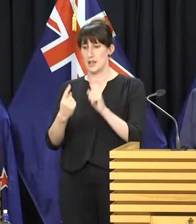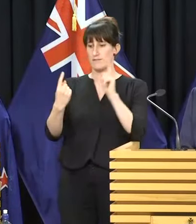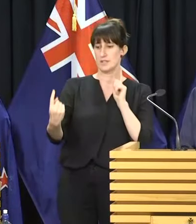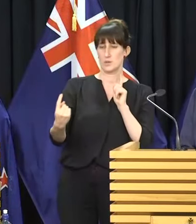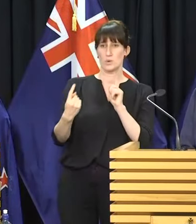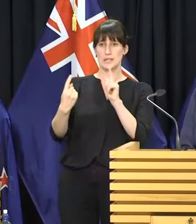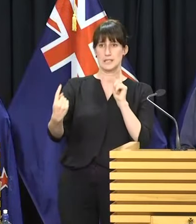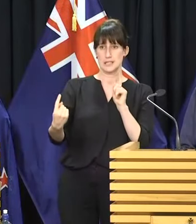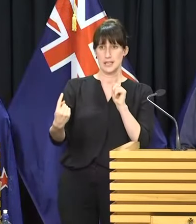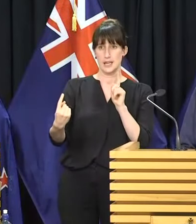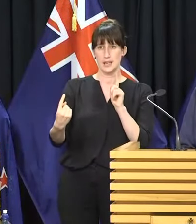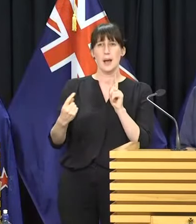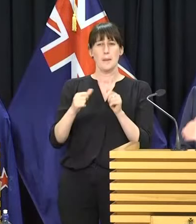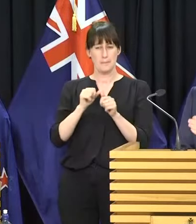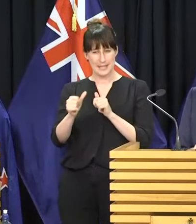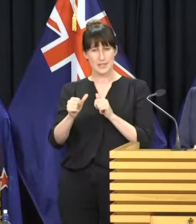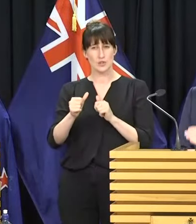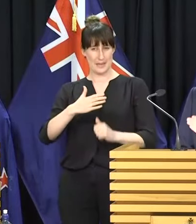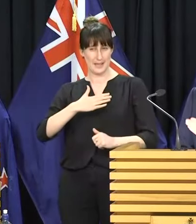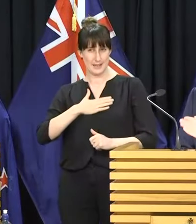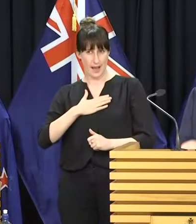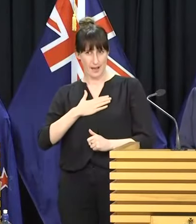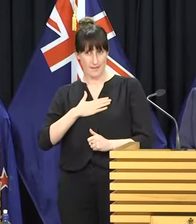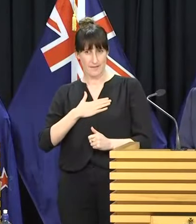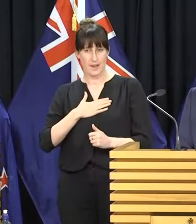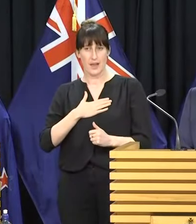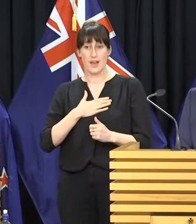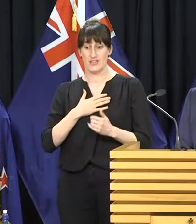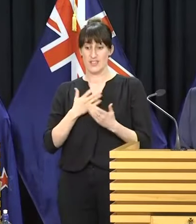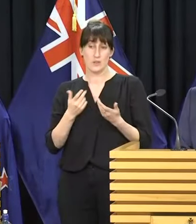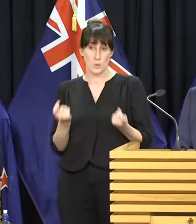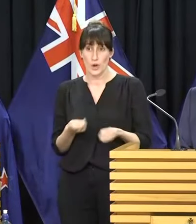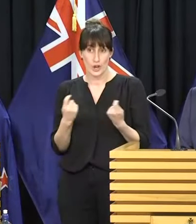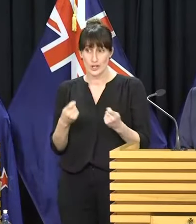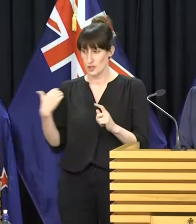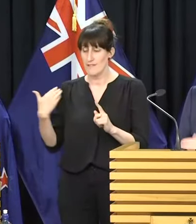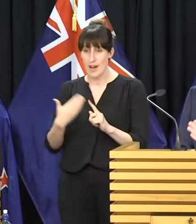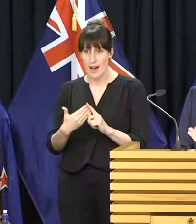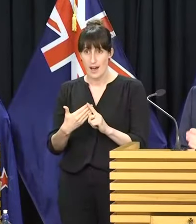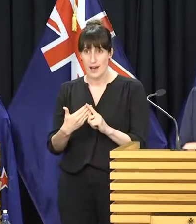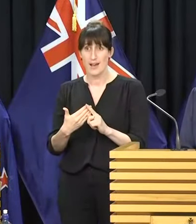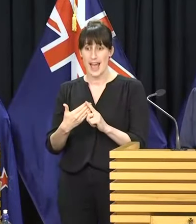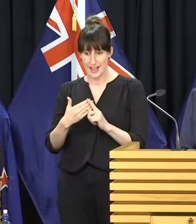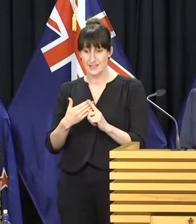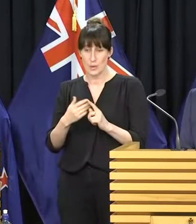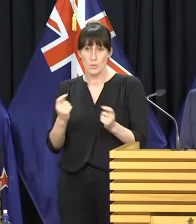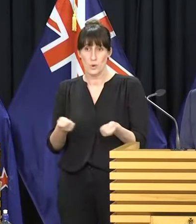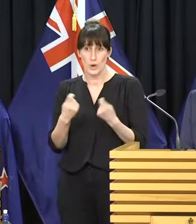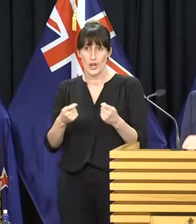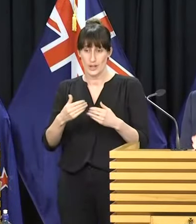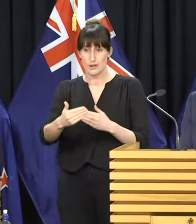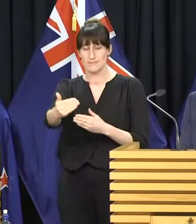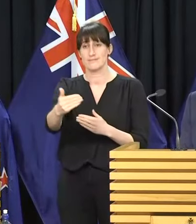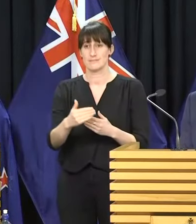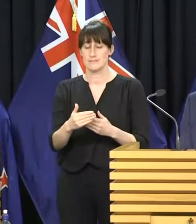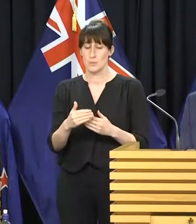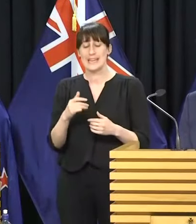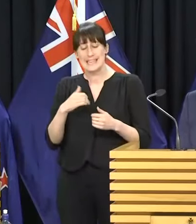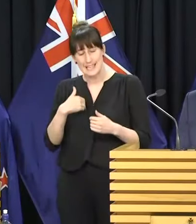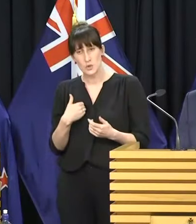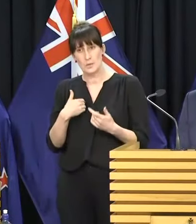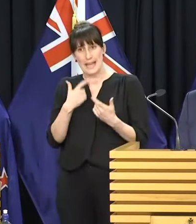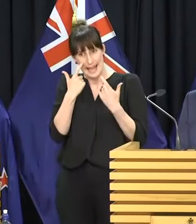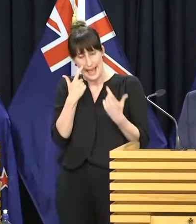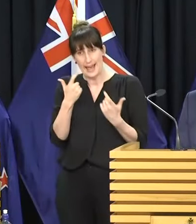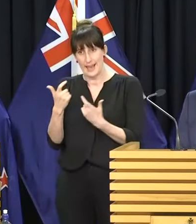we have done well to date, and what matters is what we do now and what we do next, and that is to continue to act collectively. What proportion of cases do we